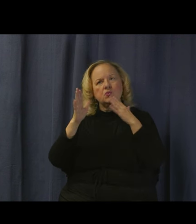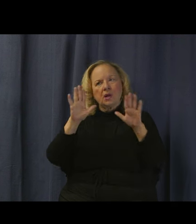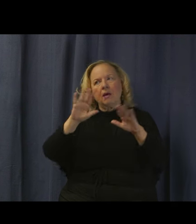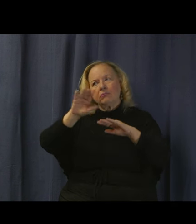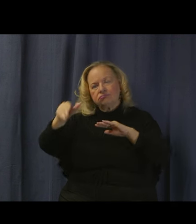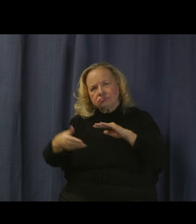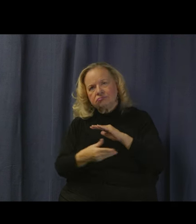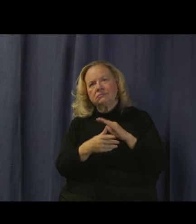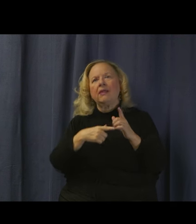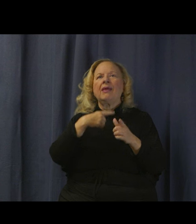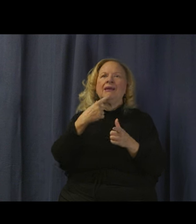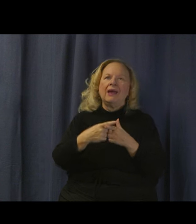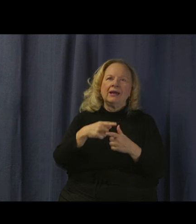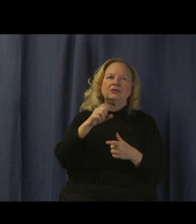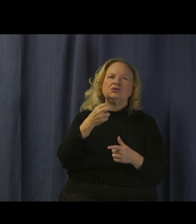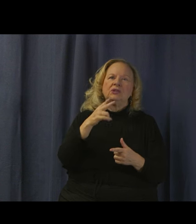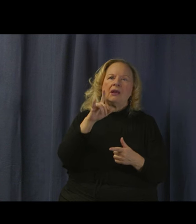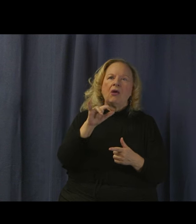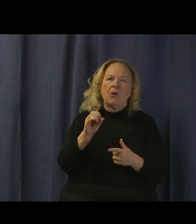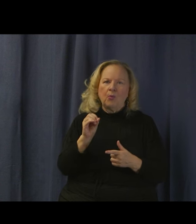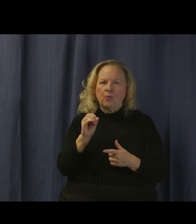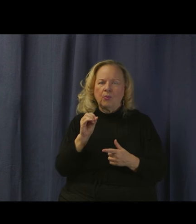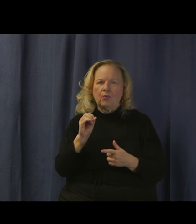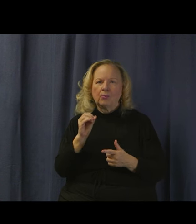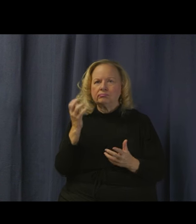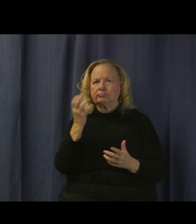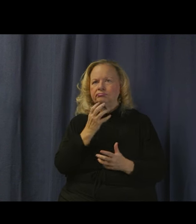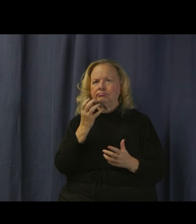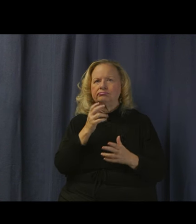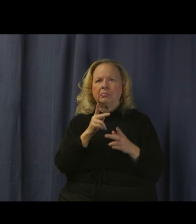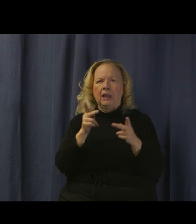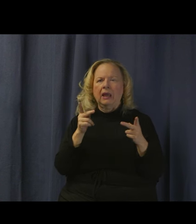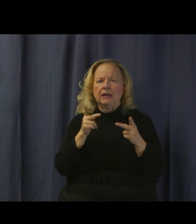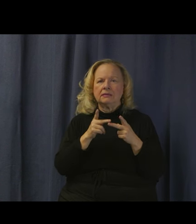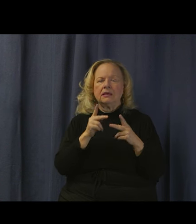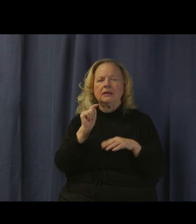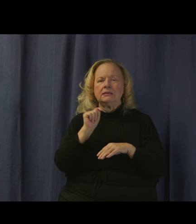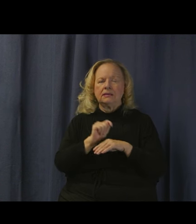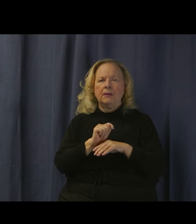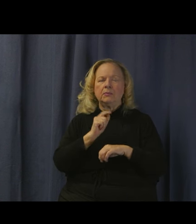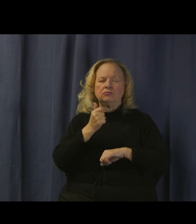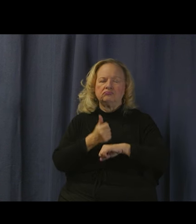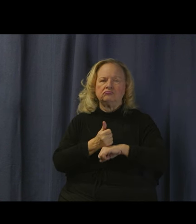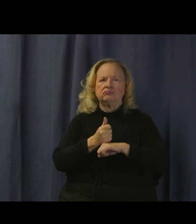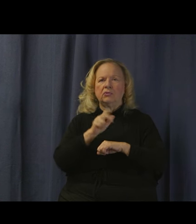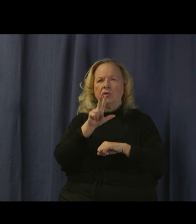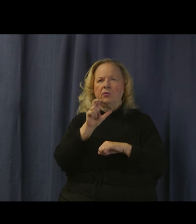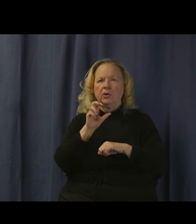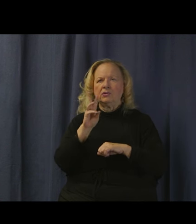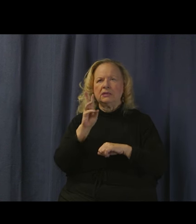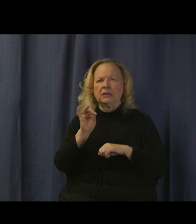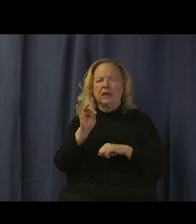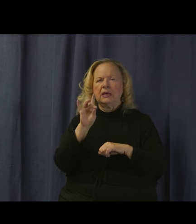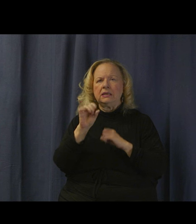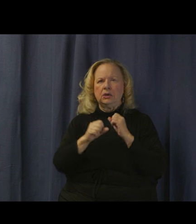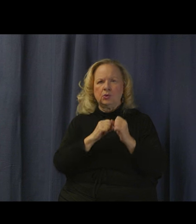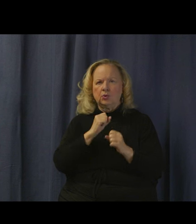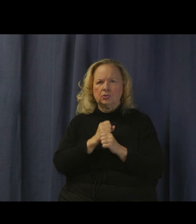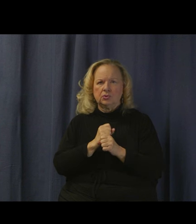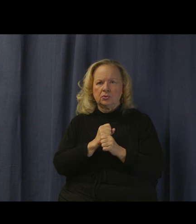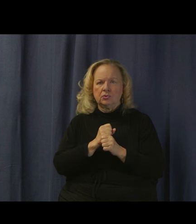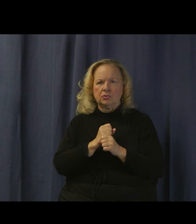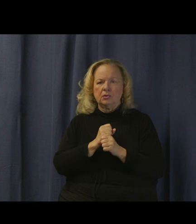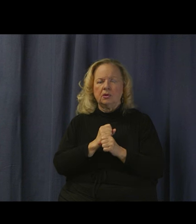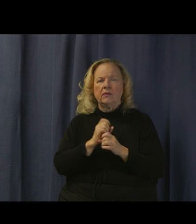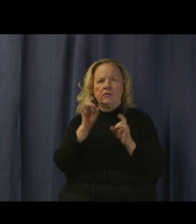is an incredible place where the temple literally stood for like 368 years. Then the Holocaust Museum,